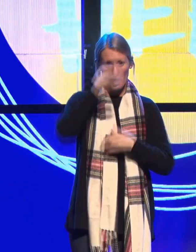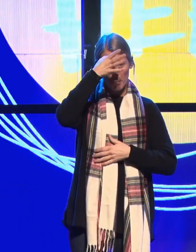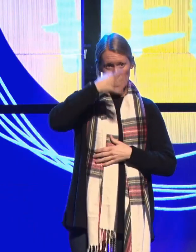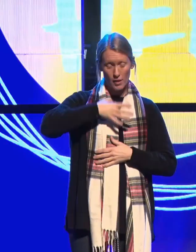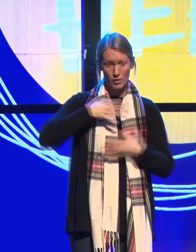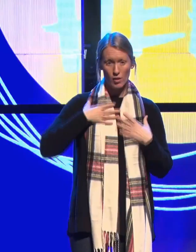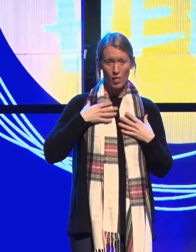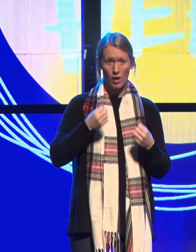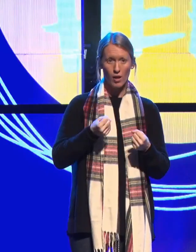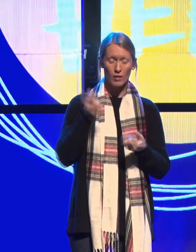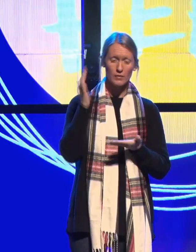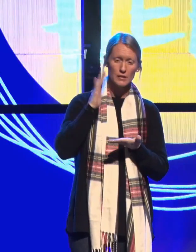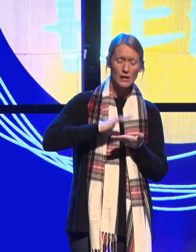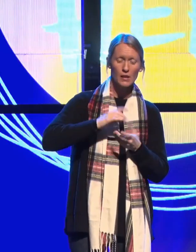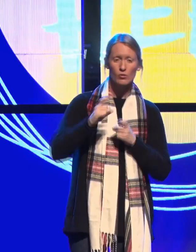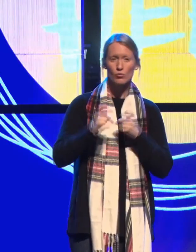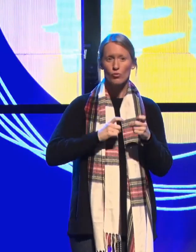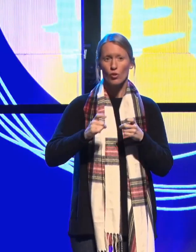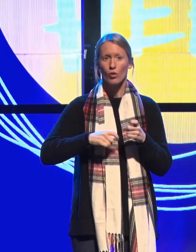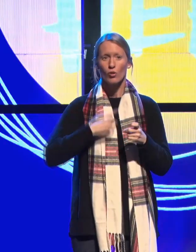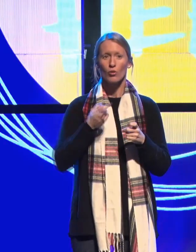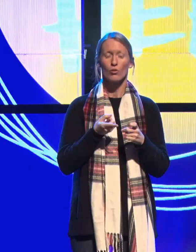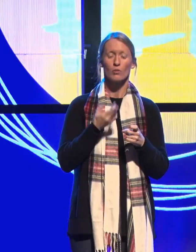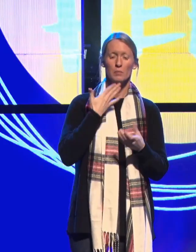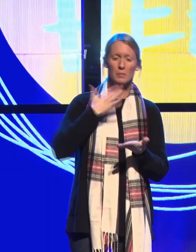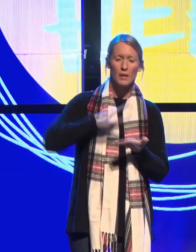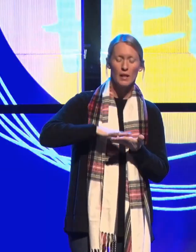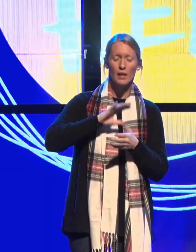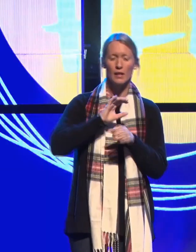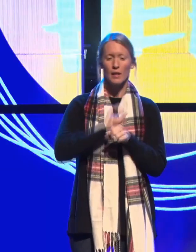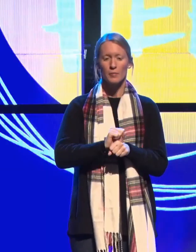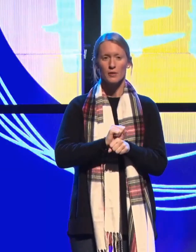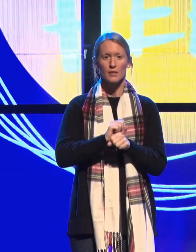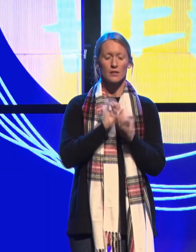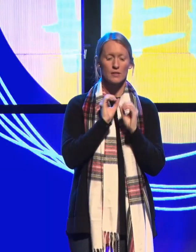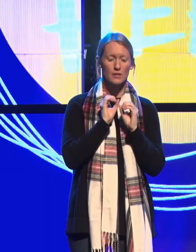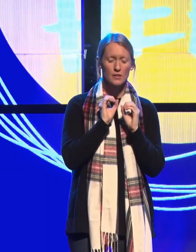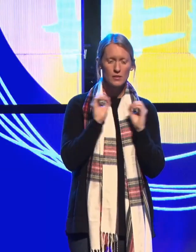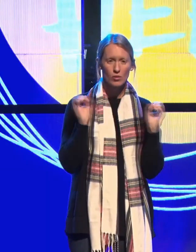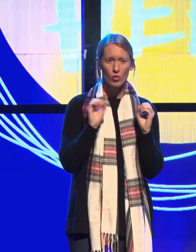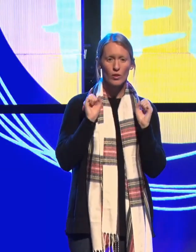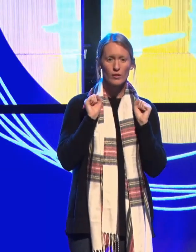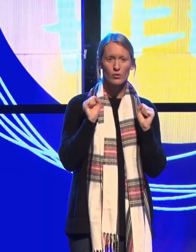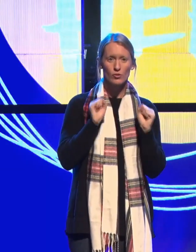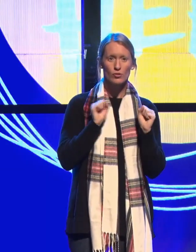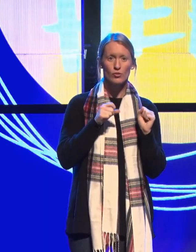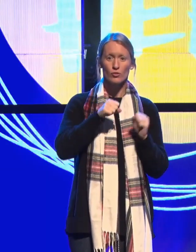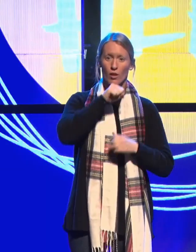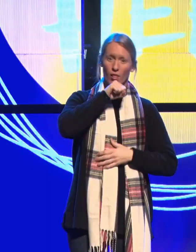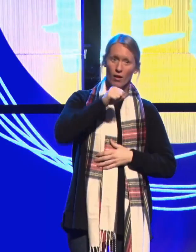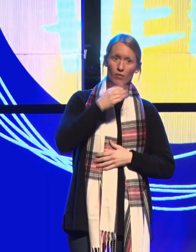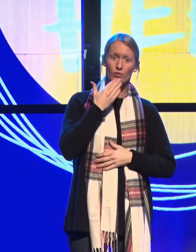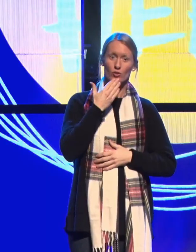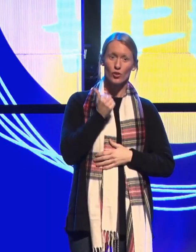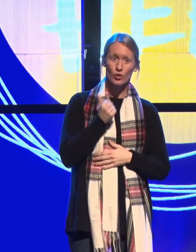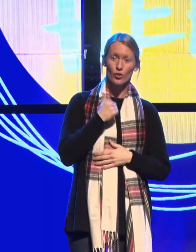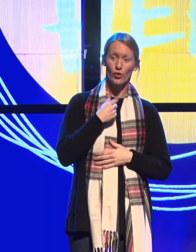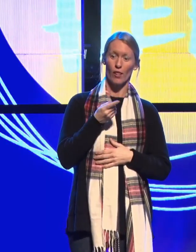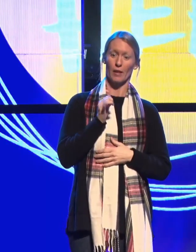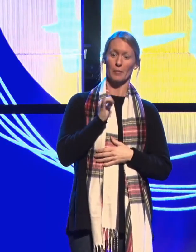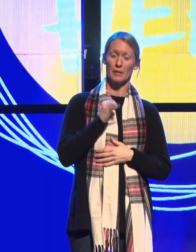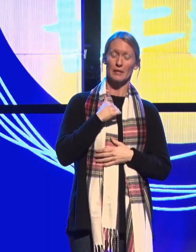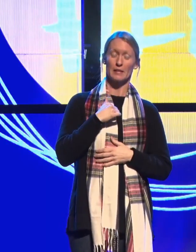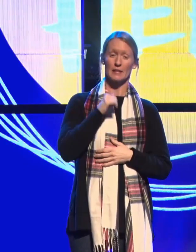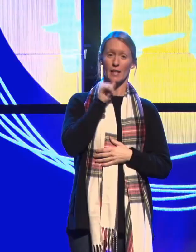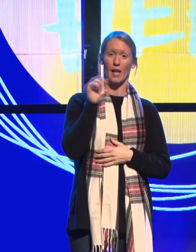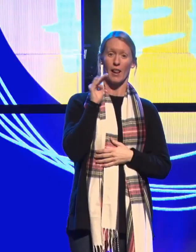lack of discipline? Is it poor habits? Not exercising? You love sugar too much like me? Not going to lie. I